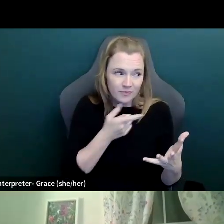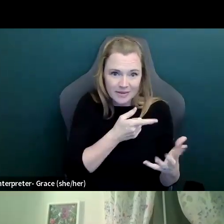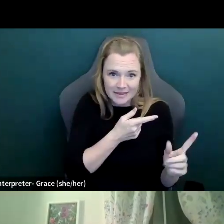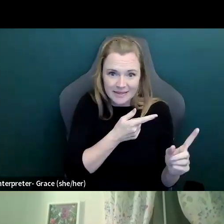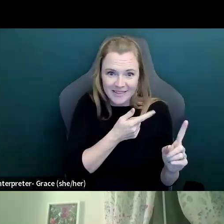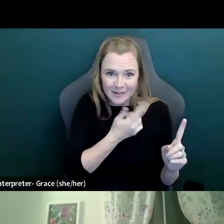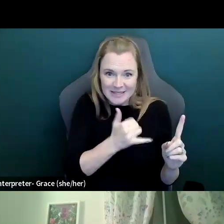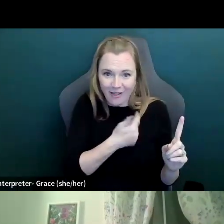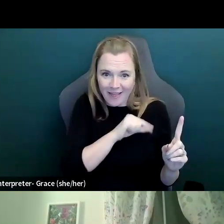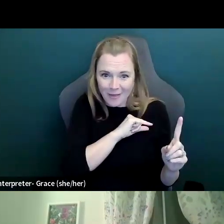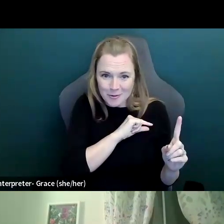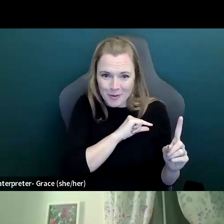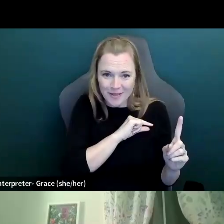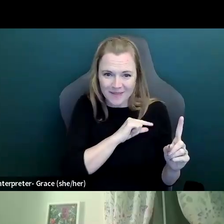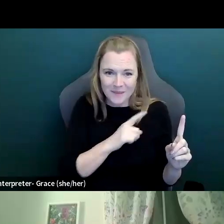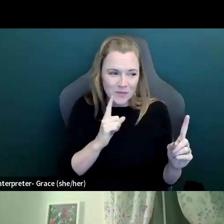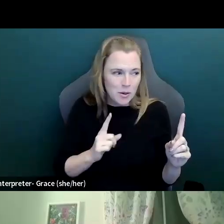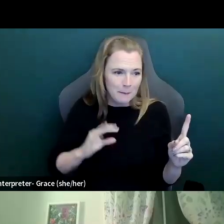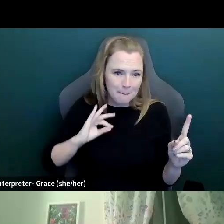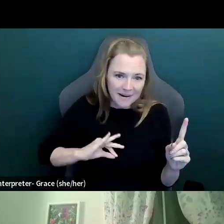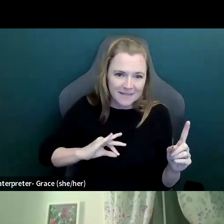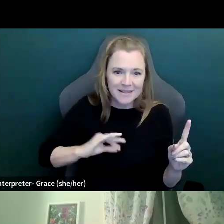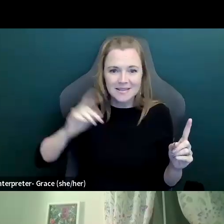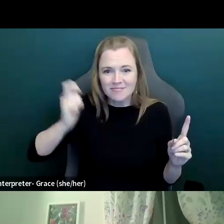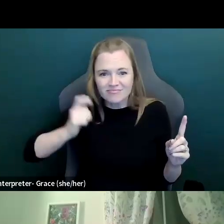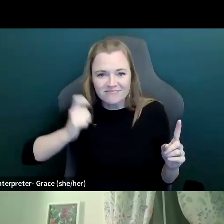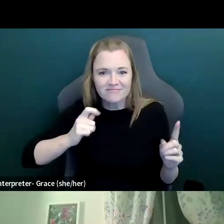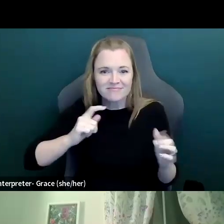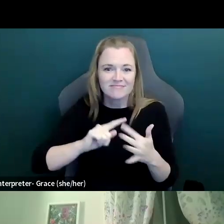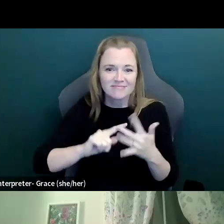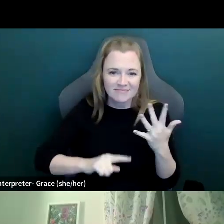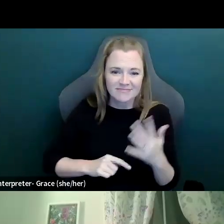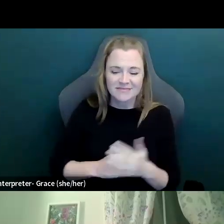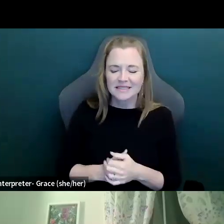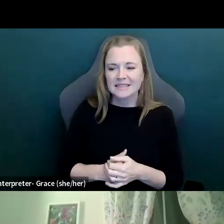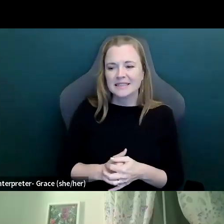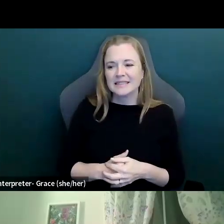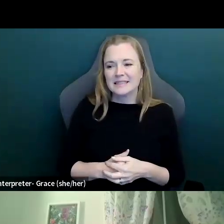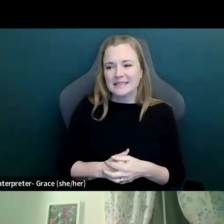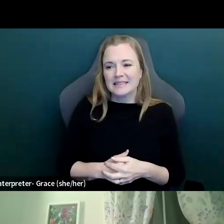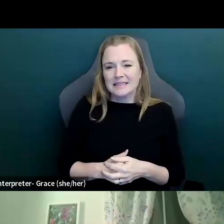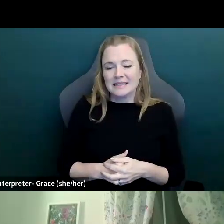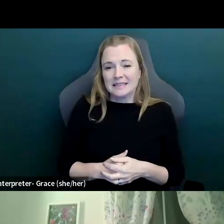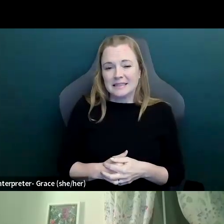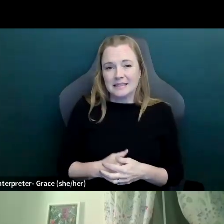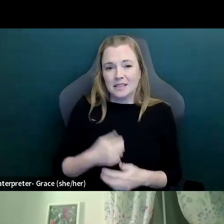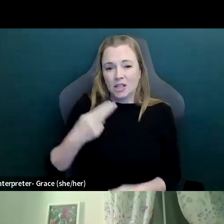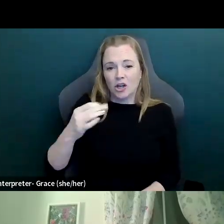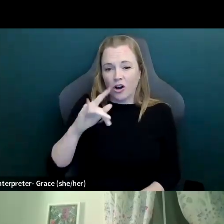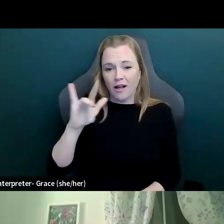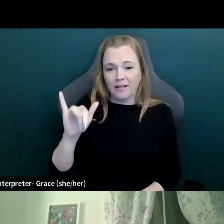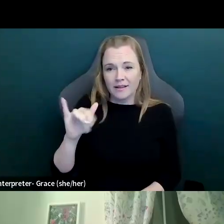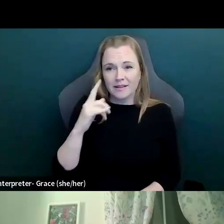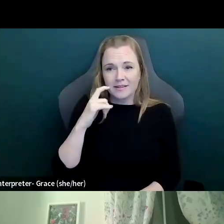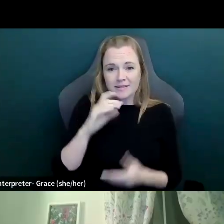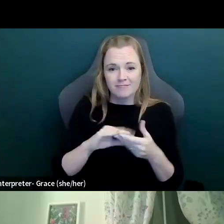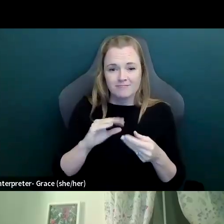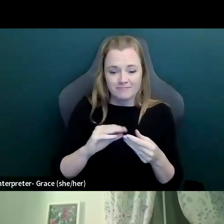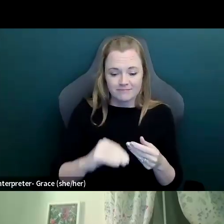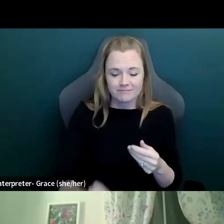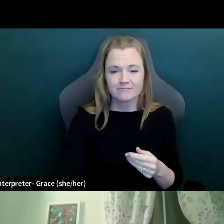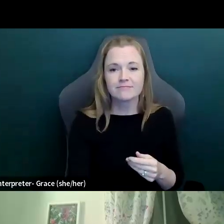qualified for any benefits that they receive. And so, as Holly was saying, it's